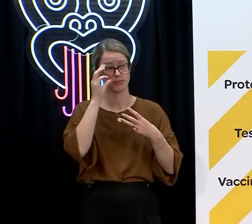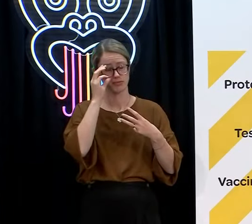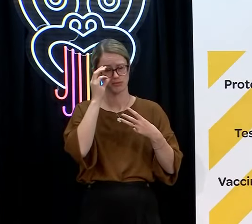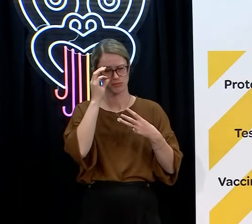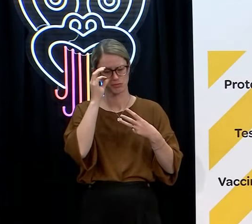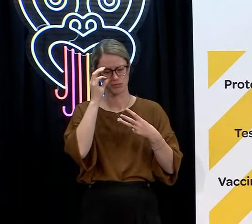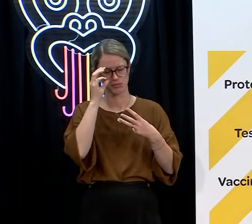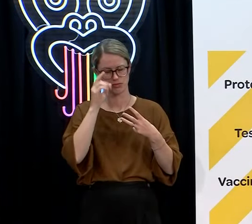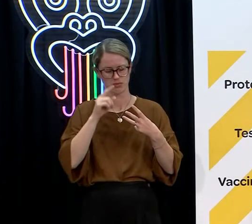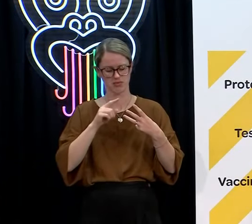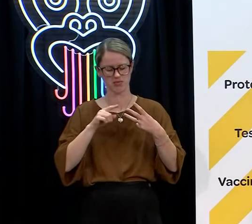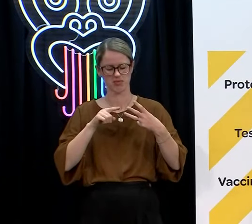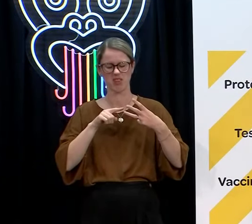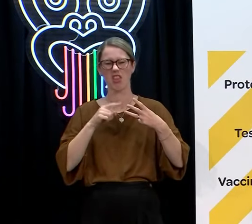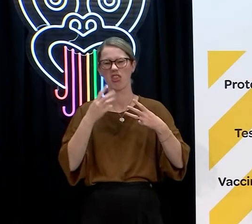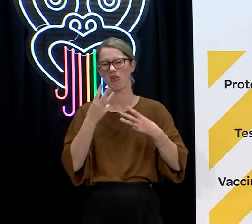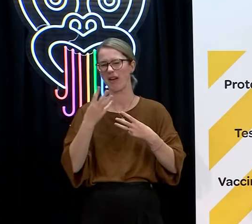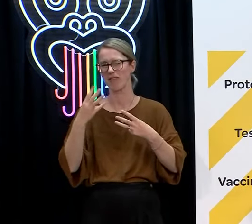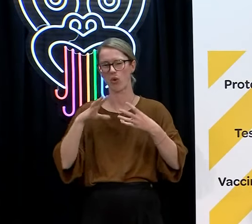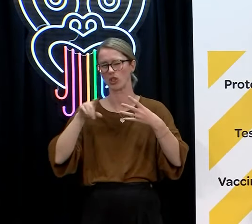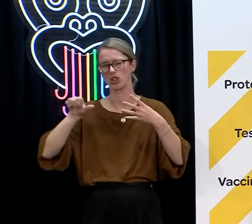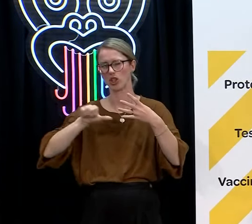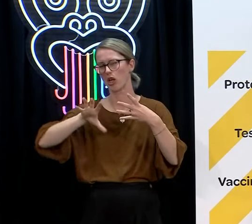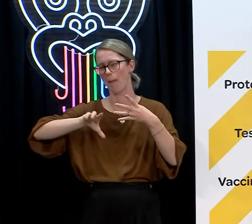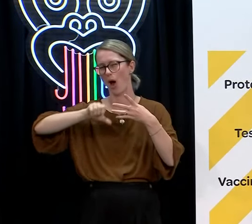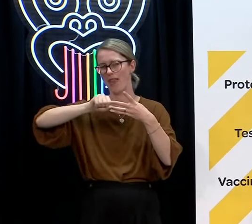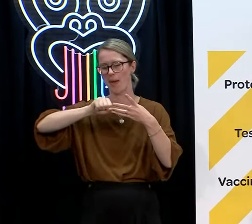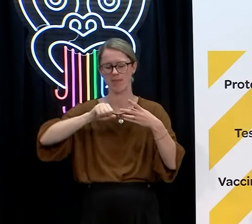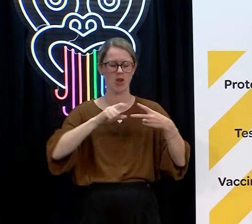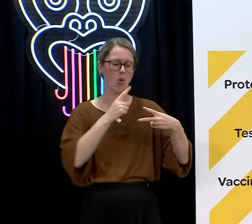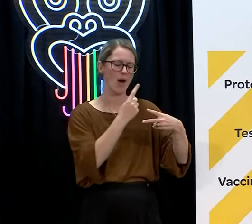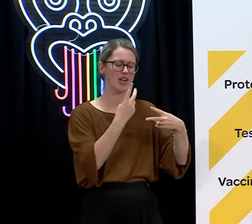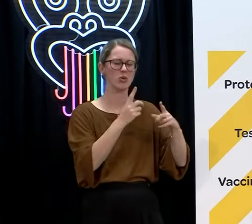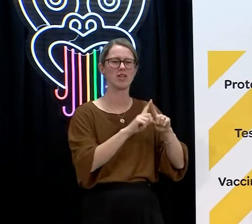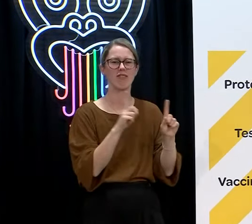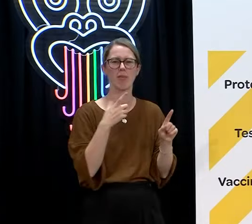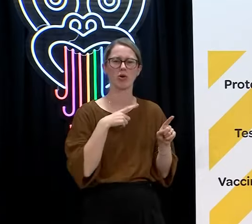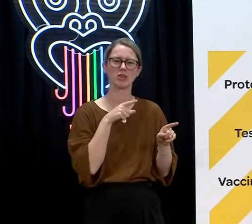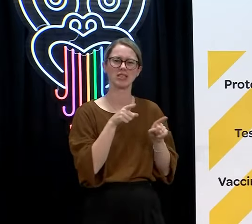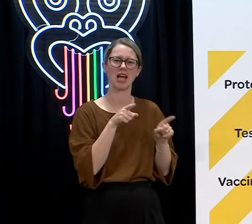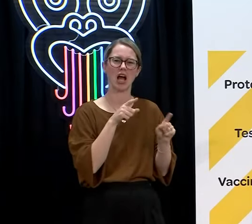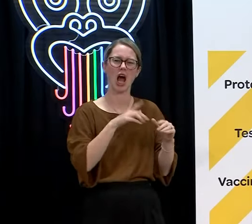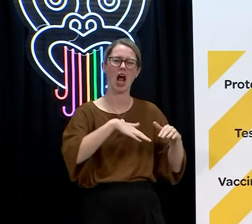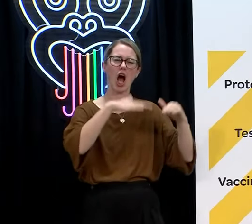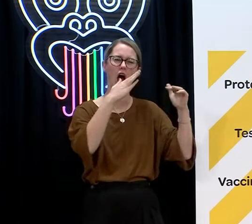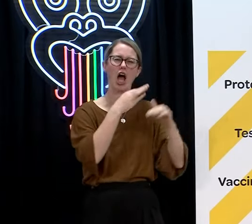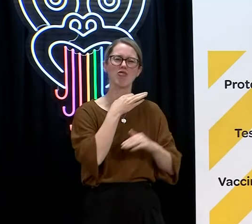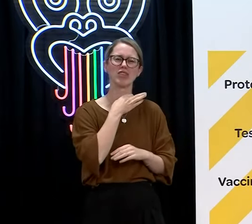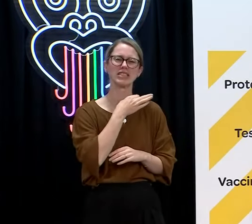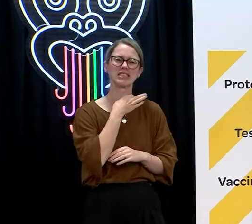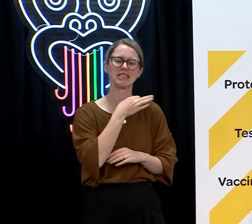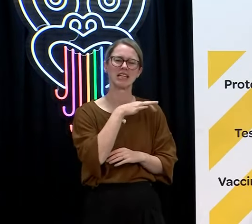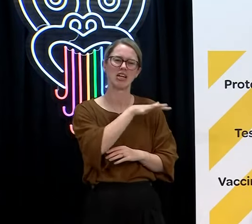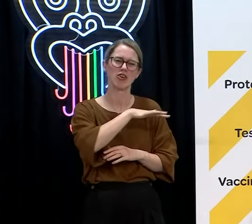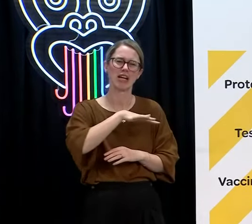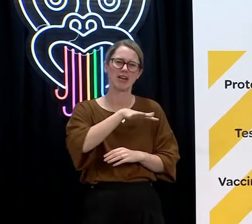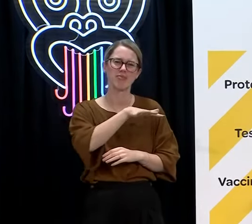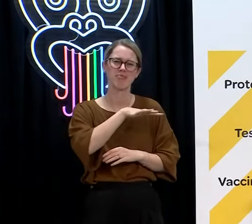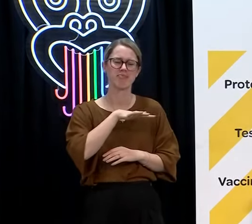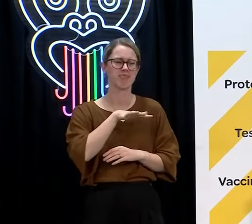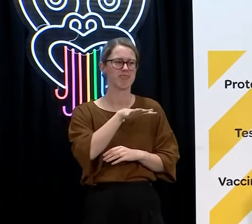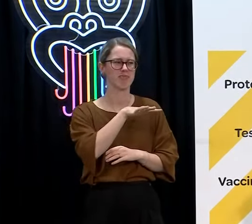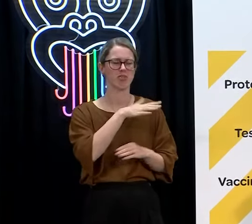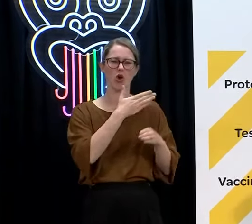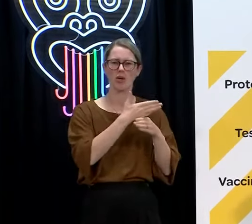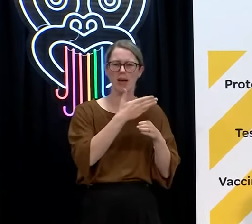looking across combined both Groups 3 and 4, what the coverage is. Groups 1 and 2 are a little bit different because they're in higher risk, usually higher